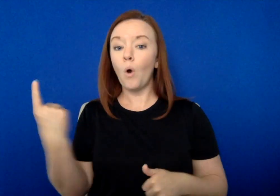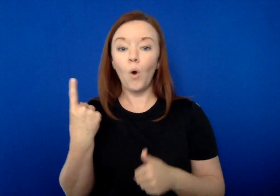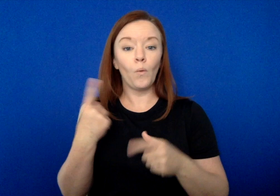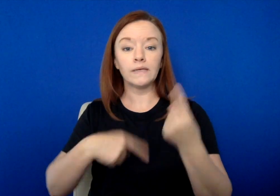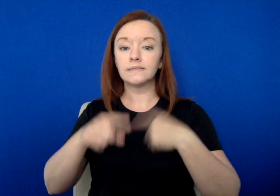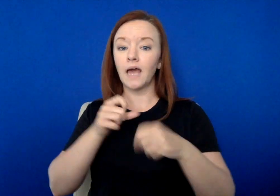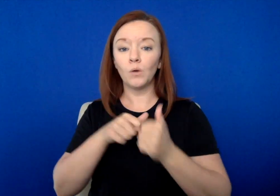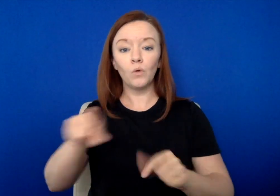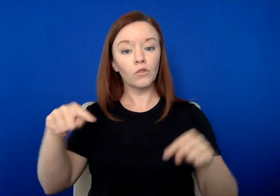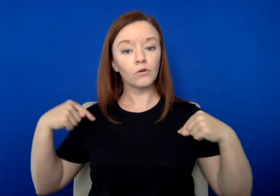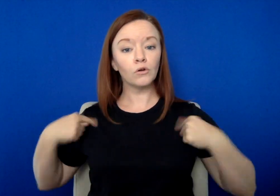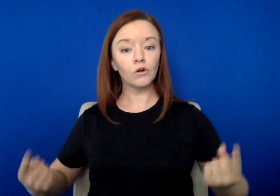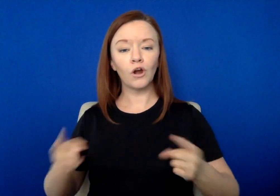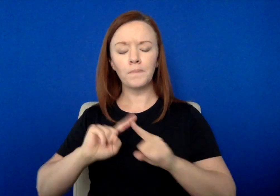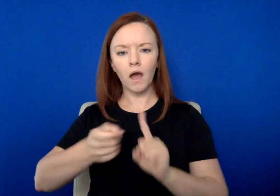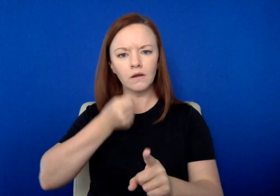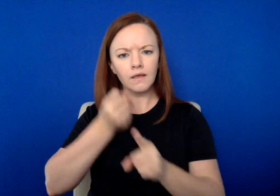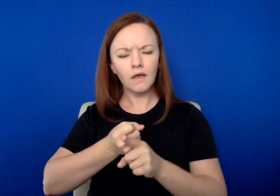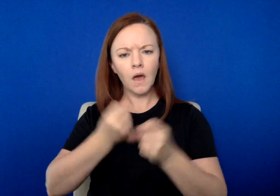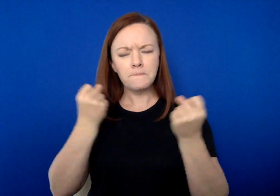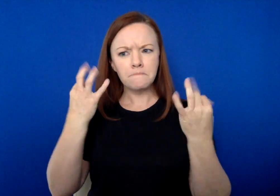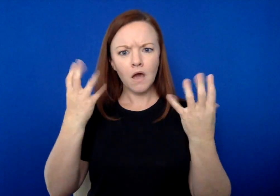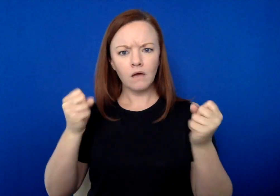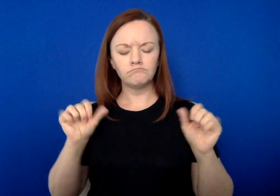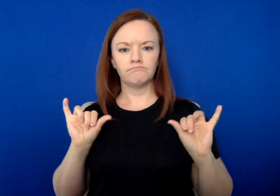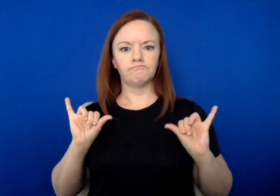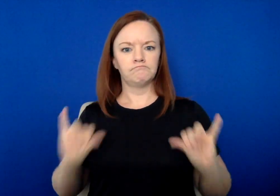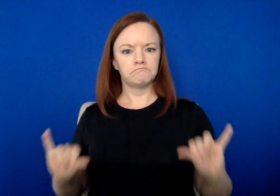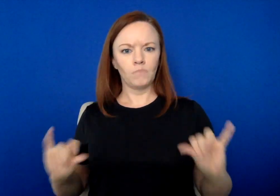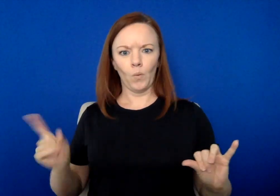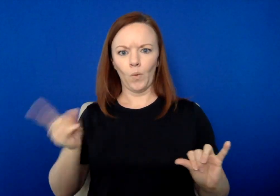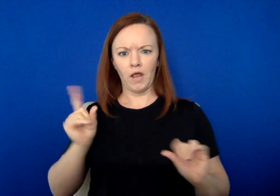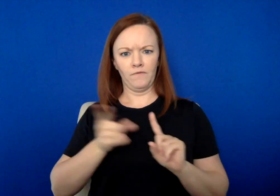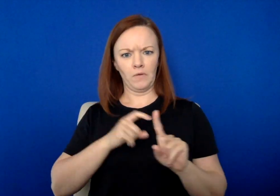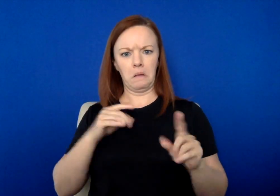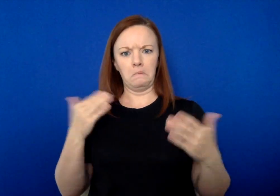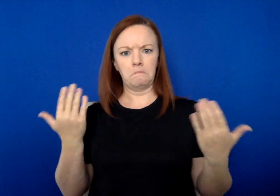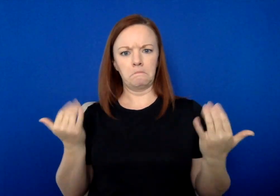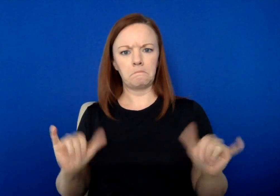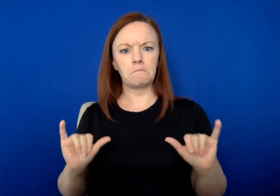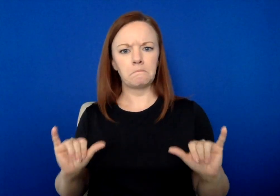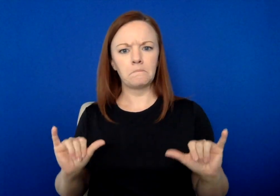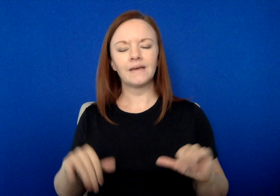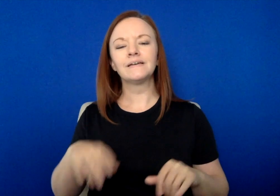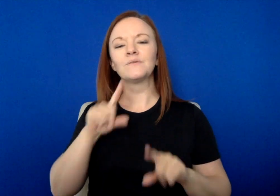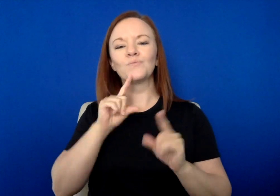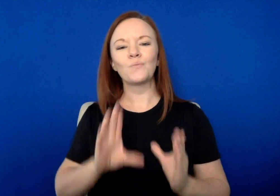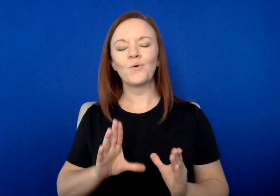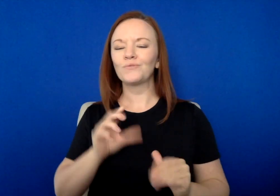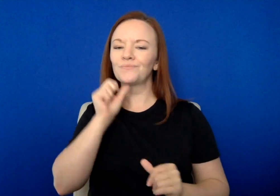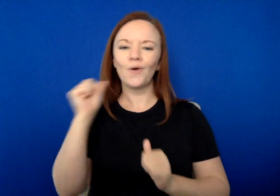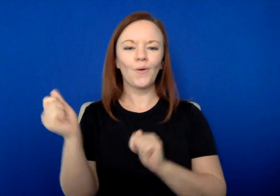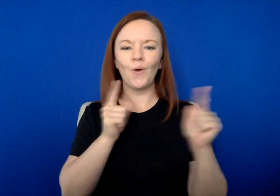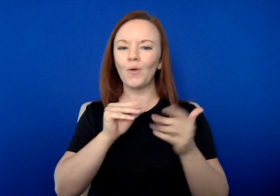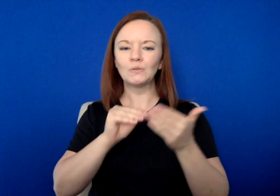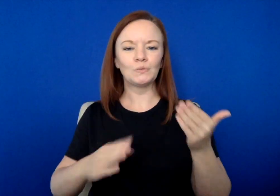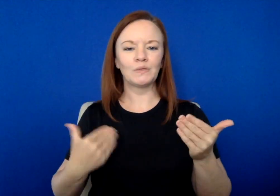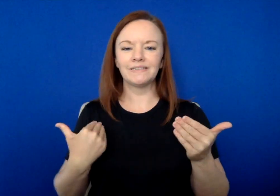was just signing so much, and I'm just like, whoa. And where did that come from? Not every student has a parent who can use ASL